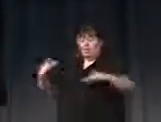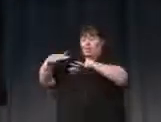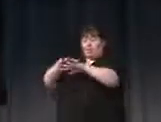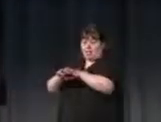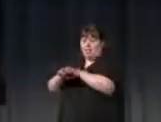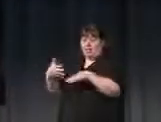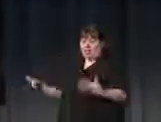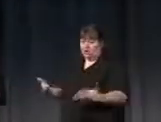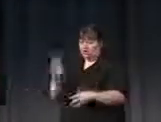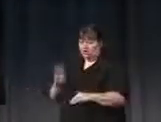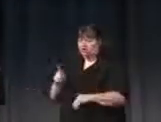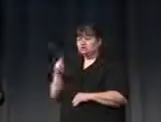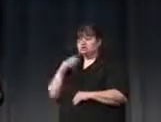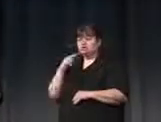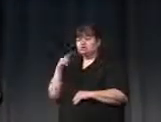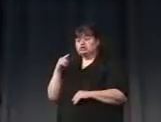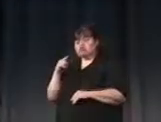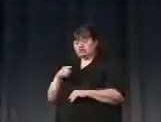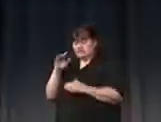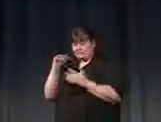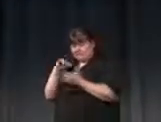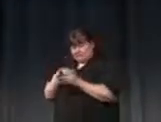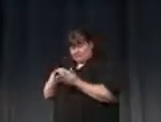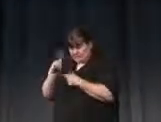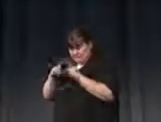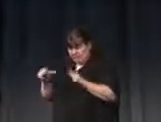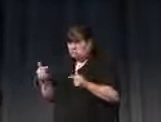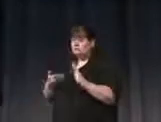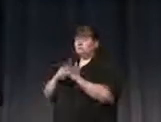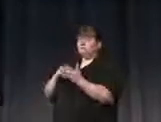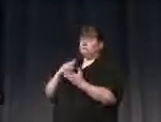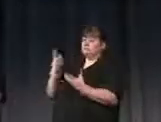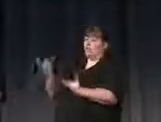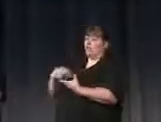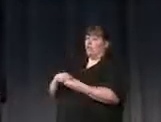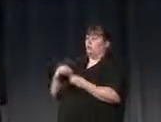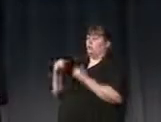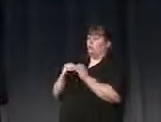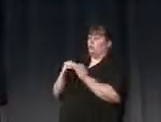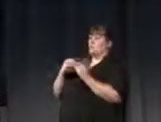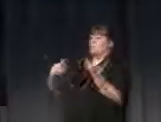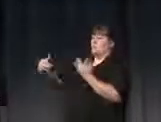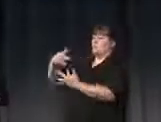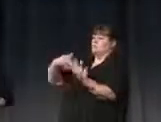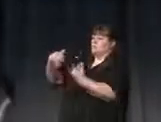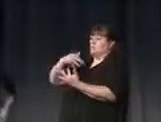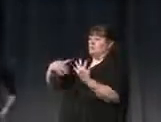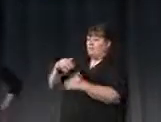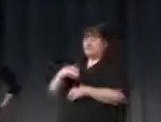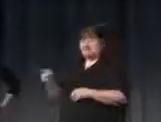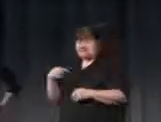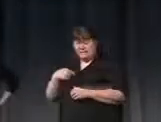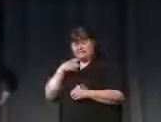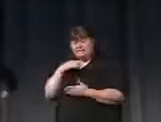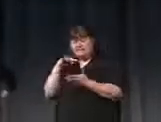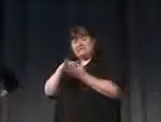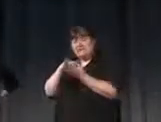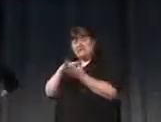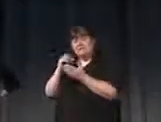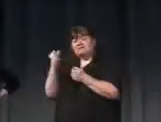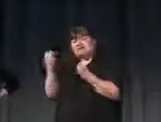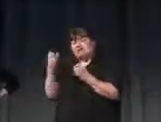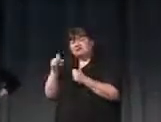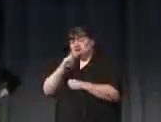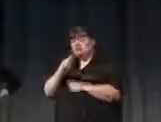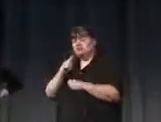them together. She studied sign language, which broadened her social sphere. She added, "The study of signs has, I think, increased my own